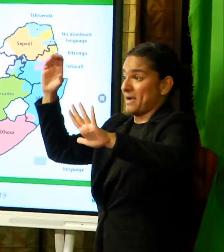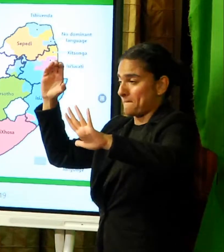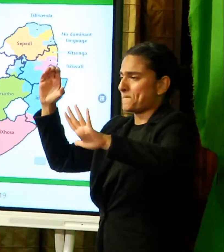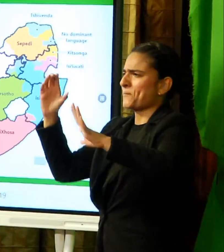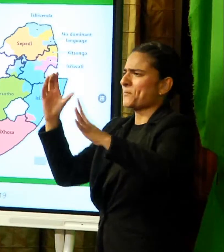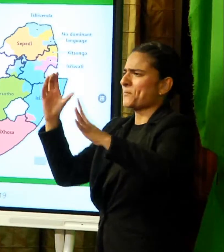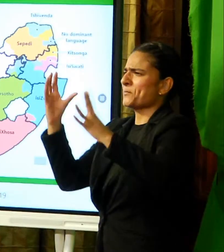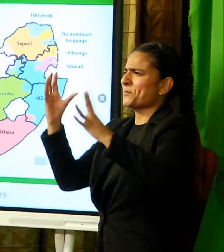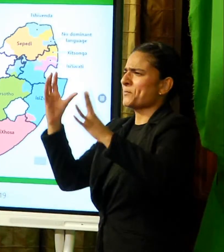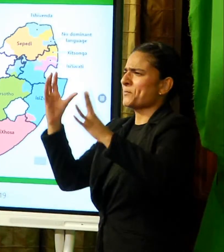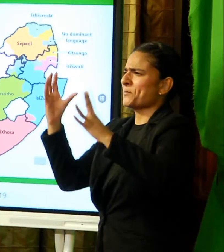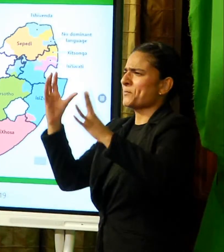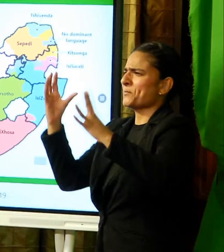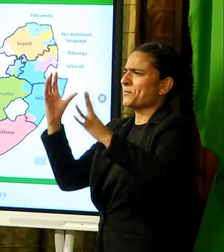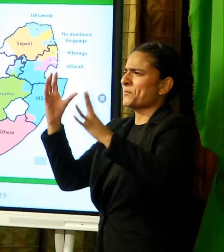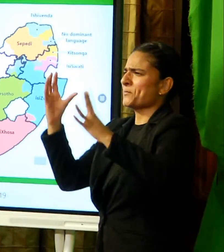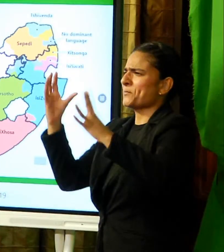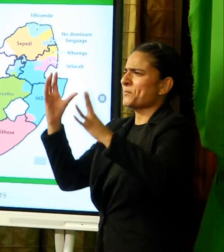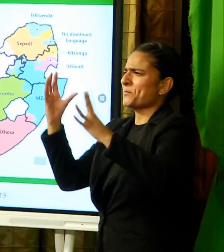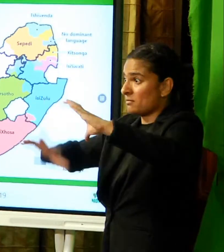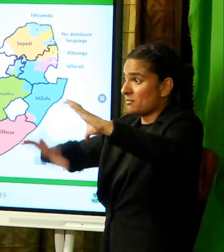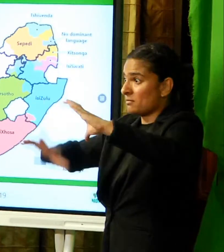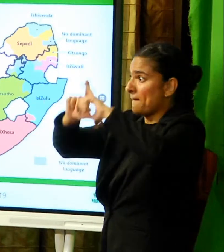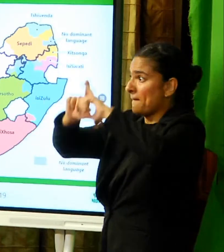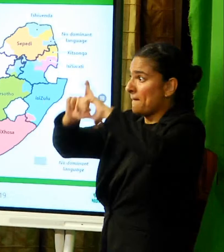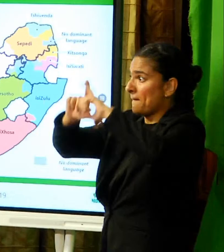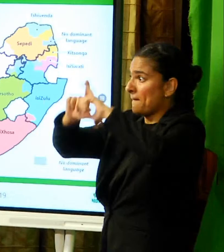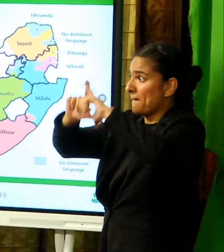spoken language. That is isiZulu,